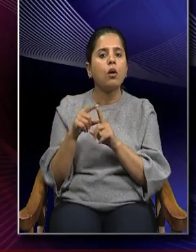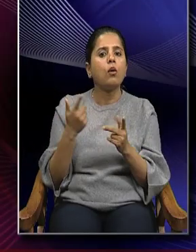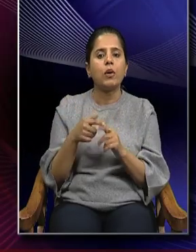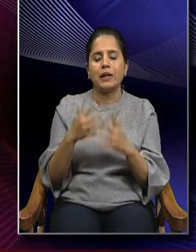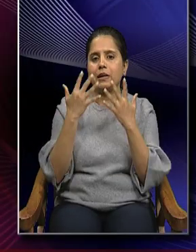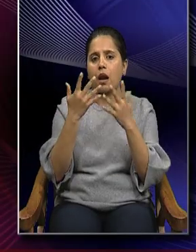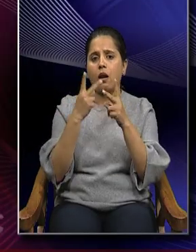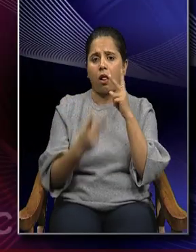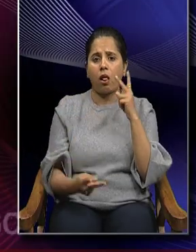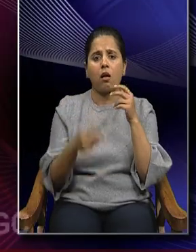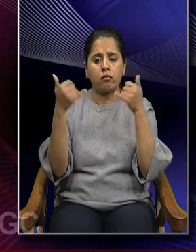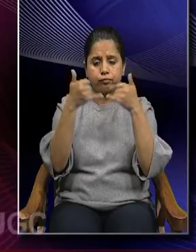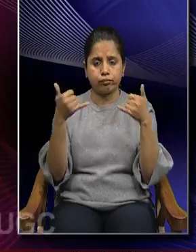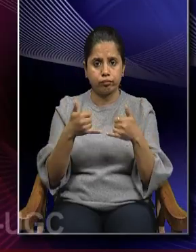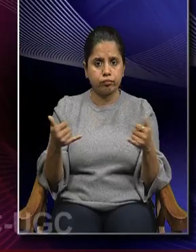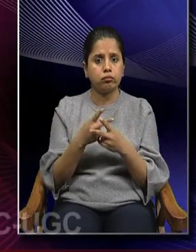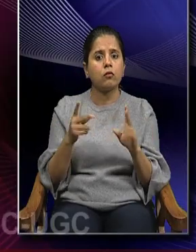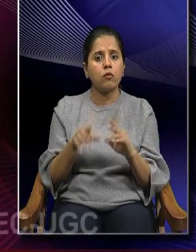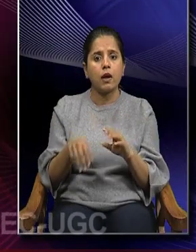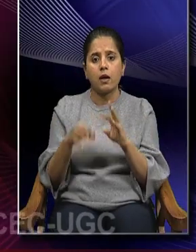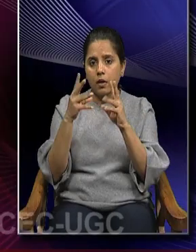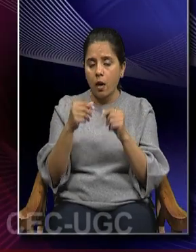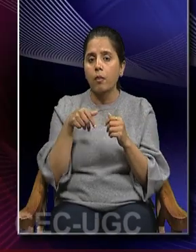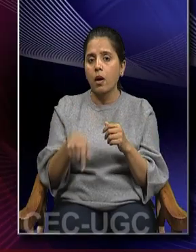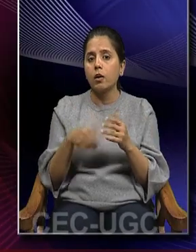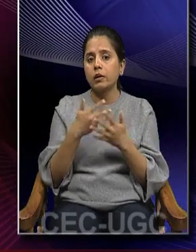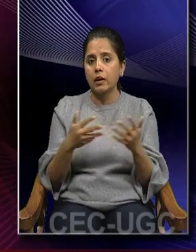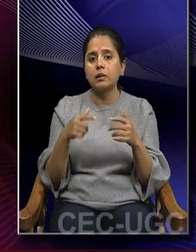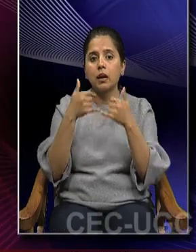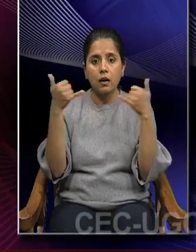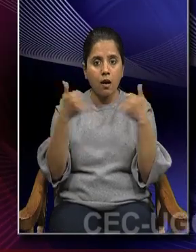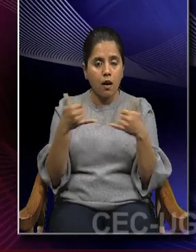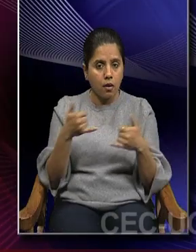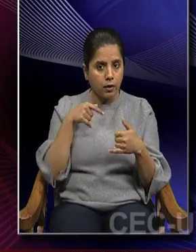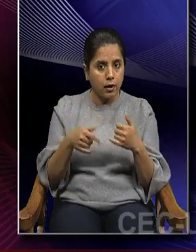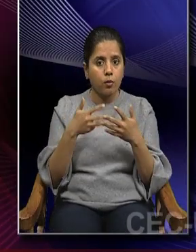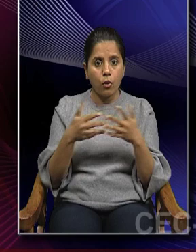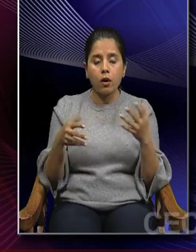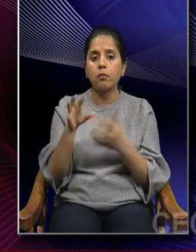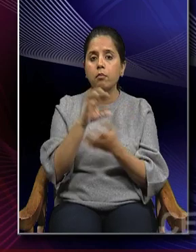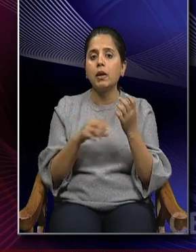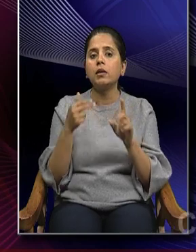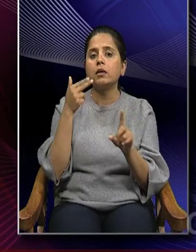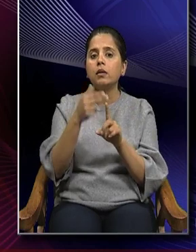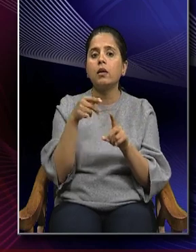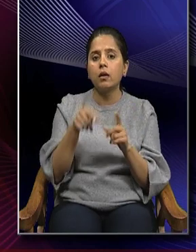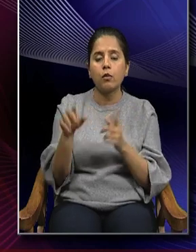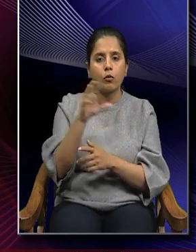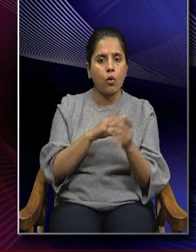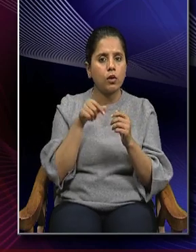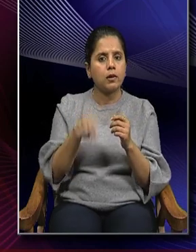10 product lines. So, number of product lines in the product mix is being called as product mix